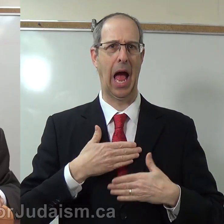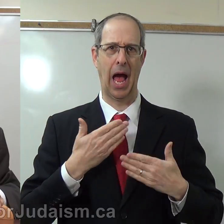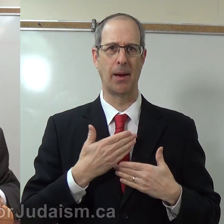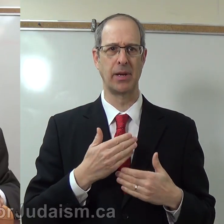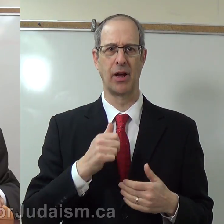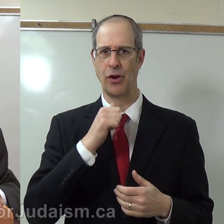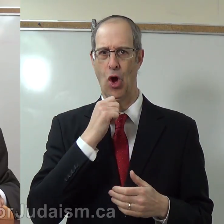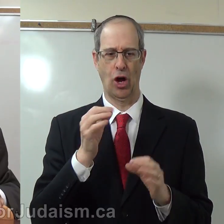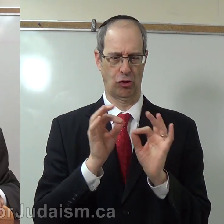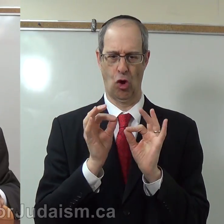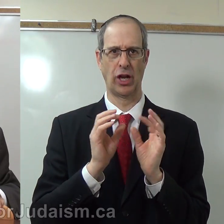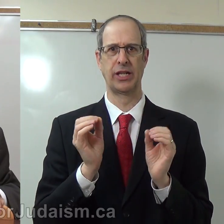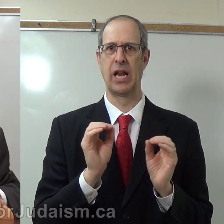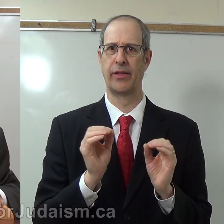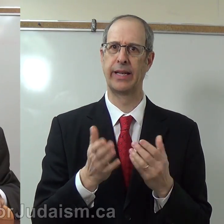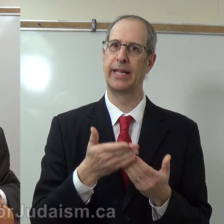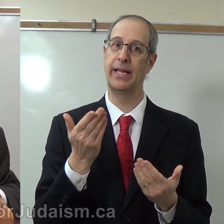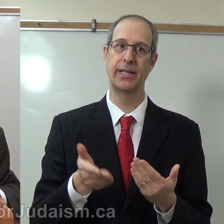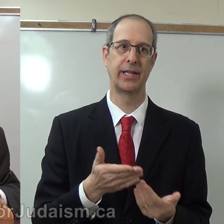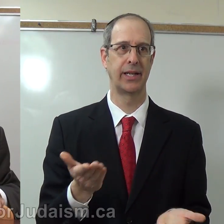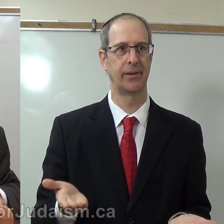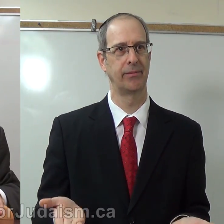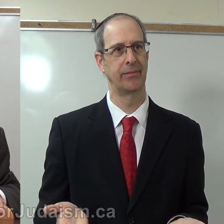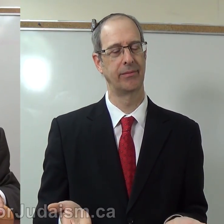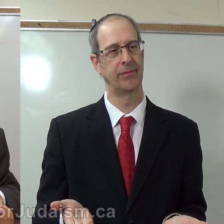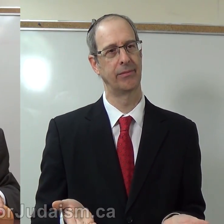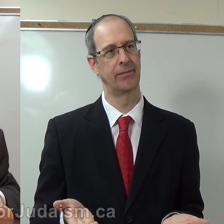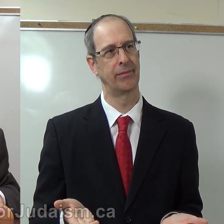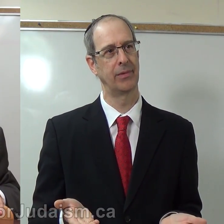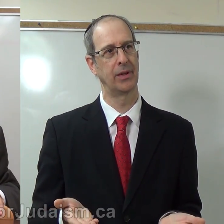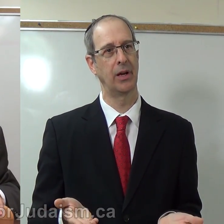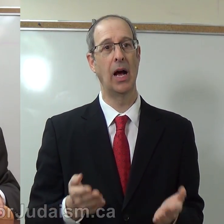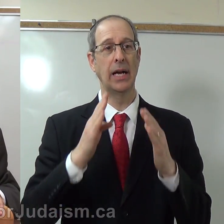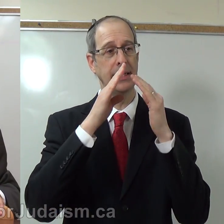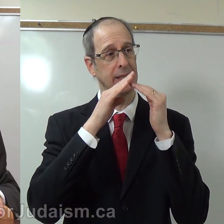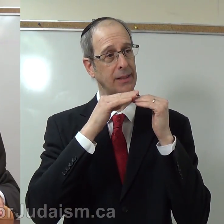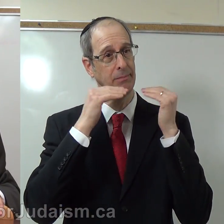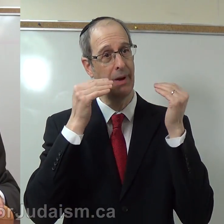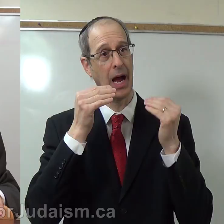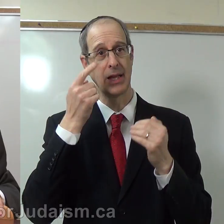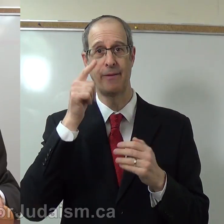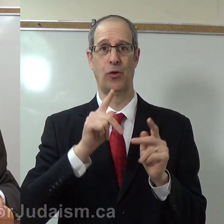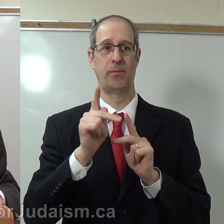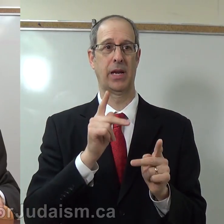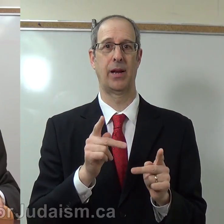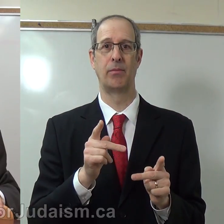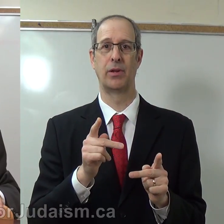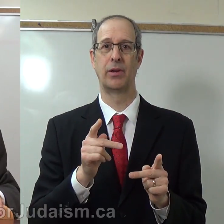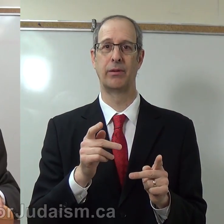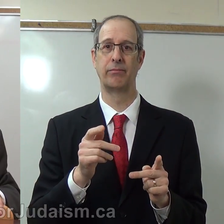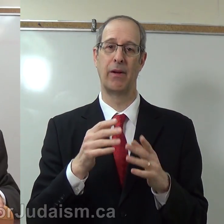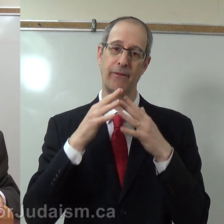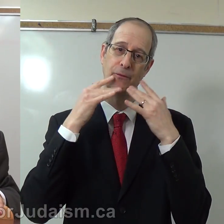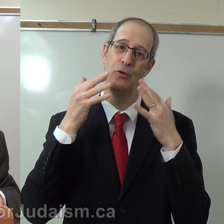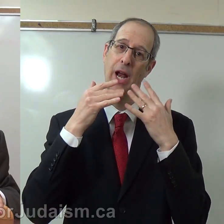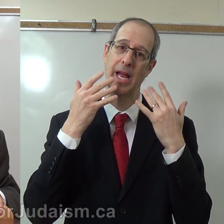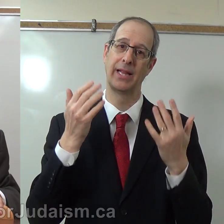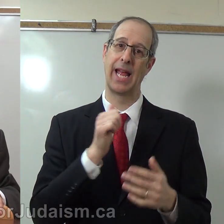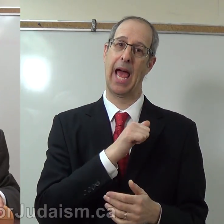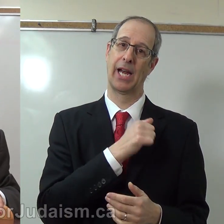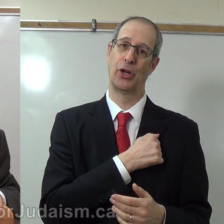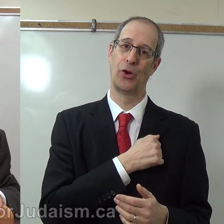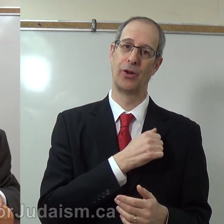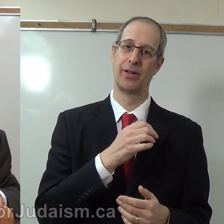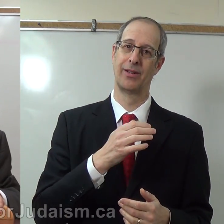anything it was very easy so just smiling at people and being friendly and saying